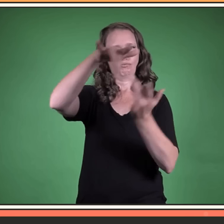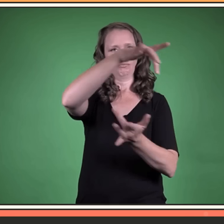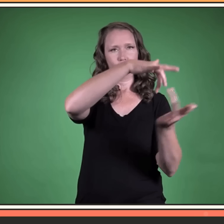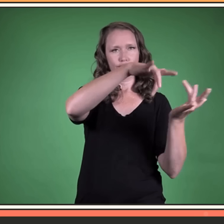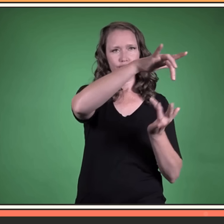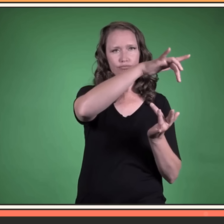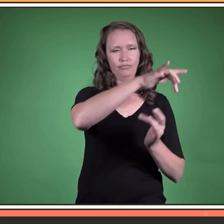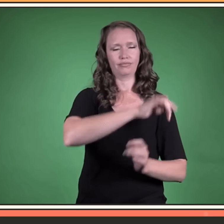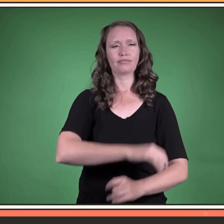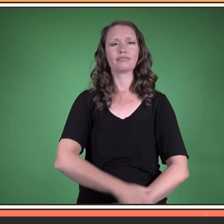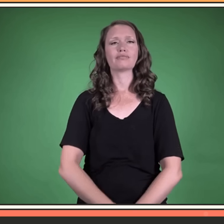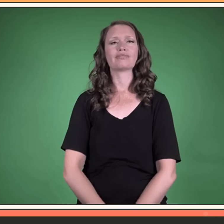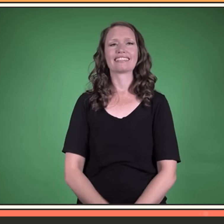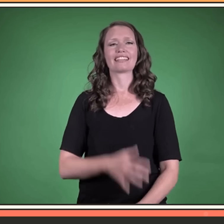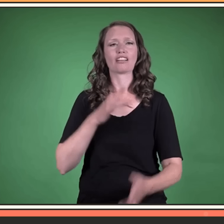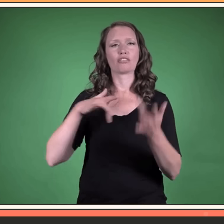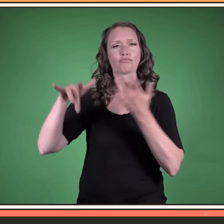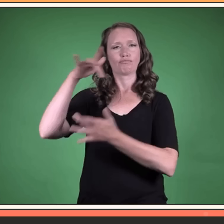Travel.